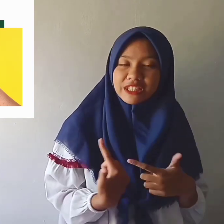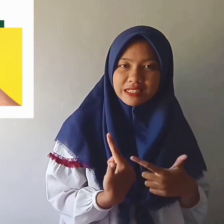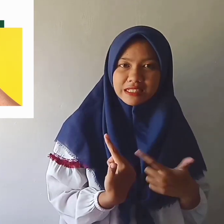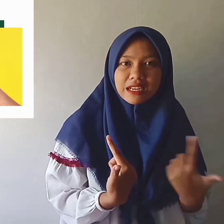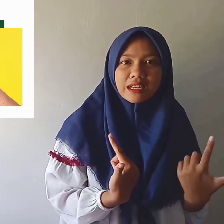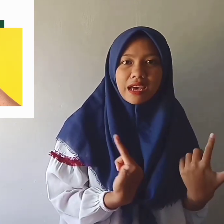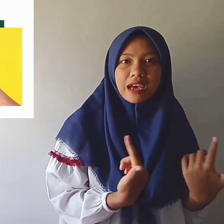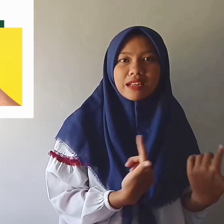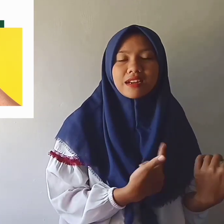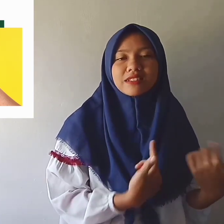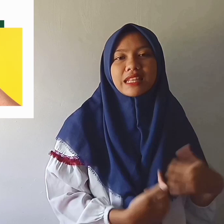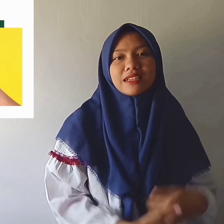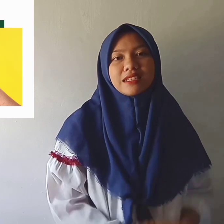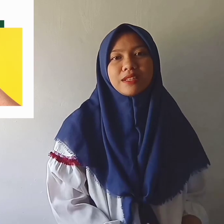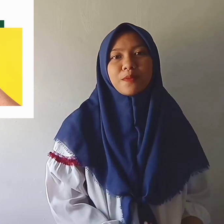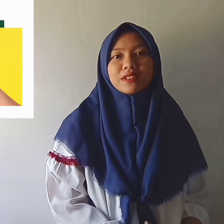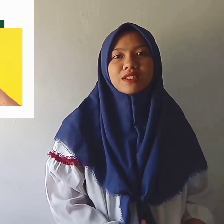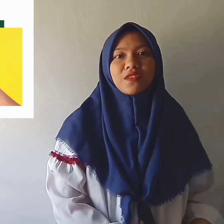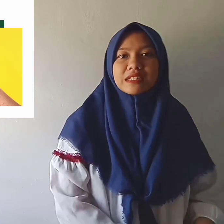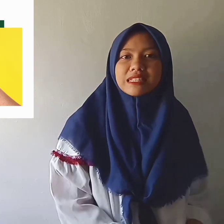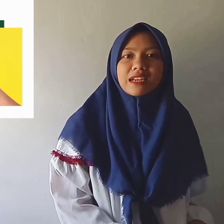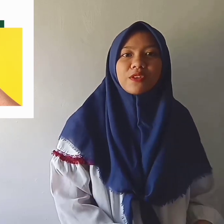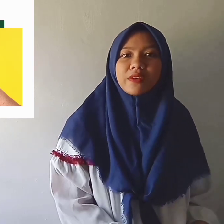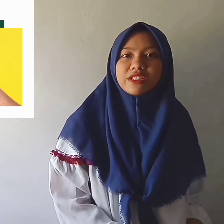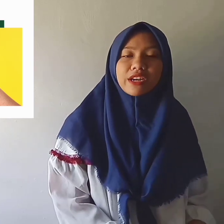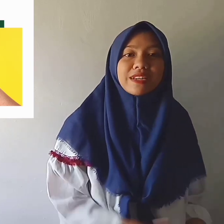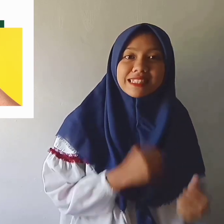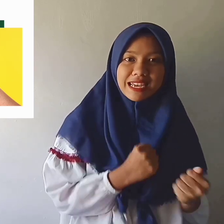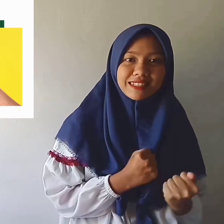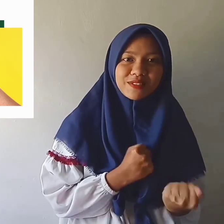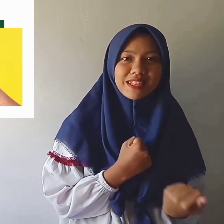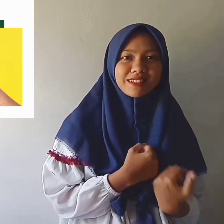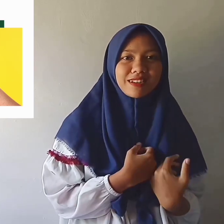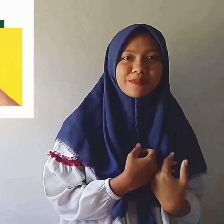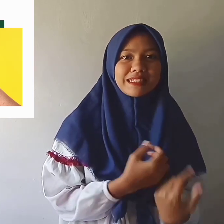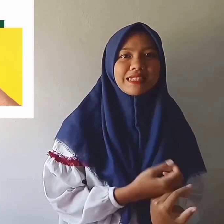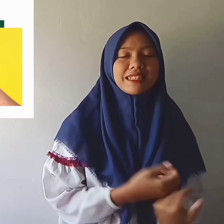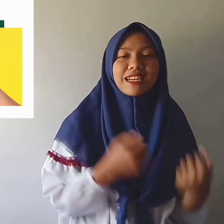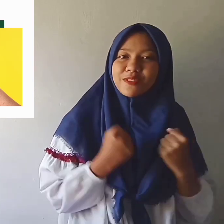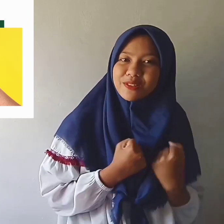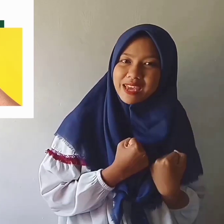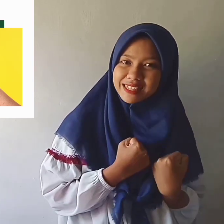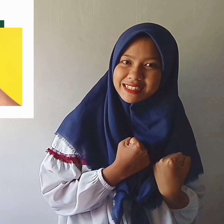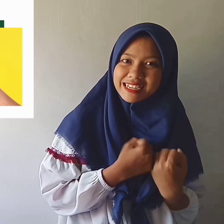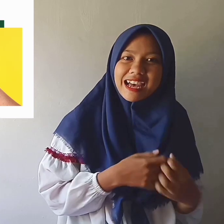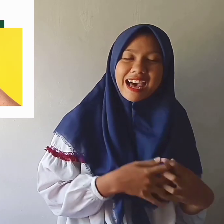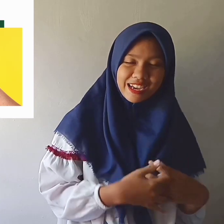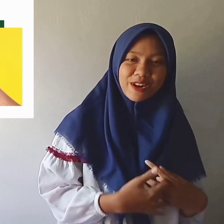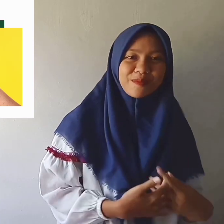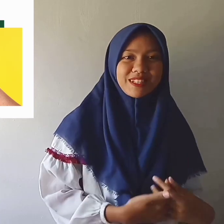definition and understanding the importance of learning sign language, are you excited to get started practicing sign language together? I hope so.